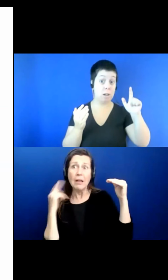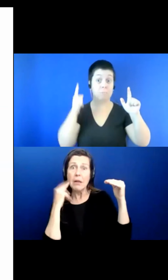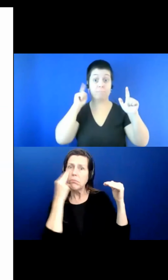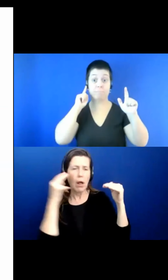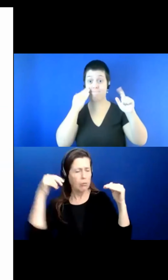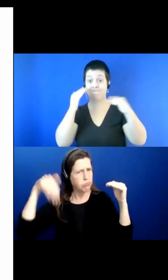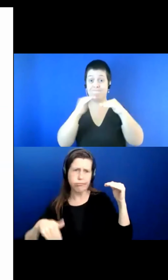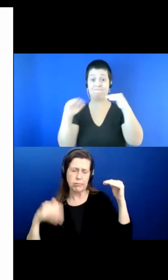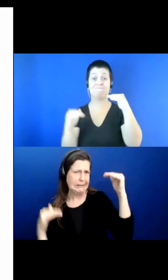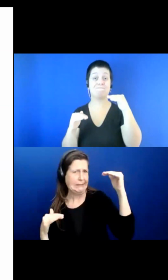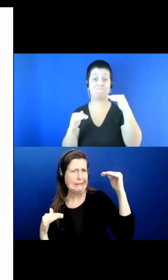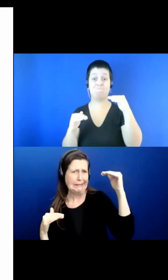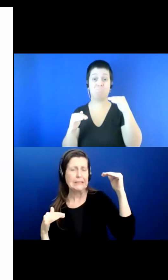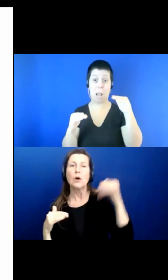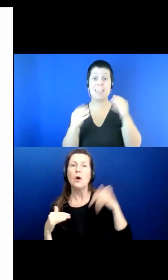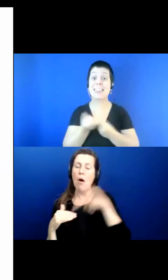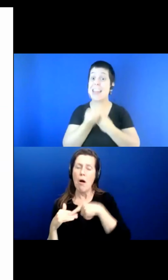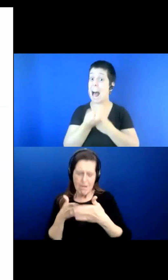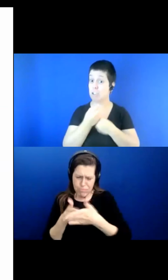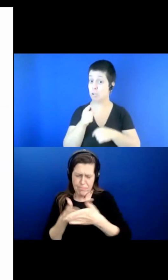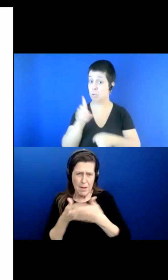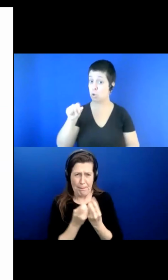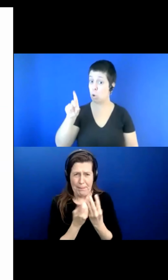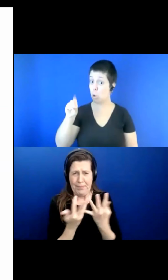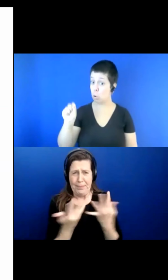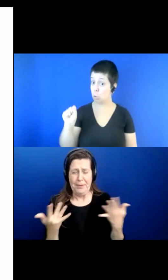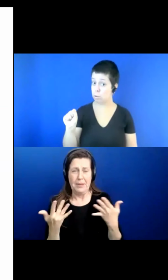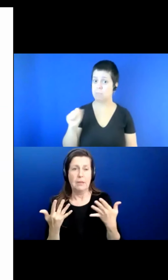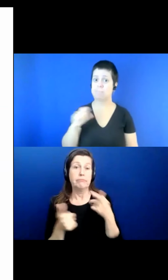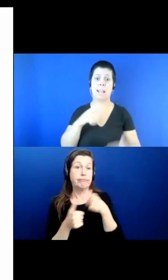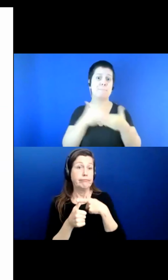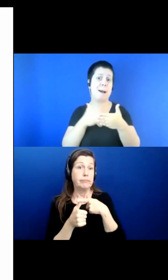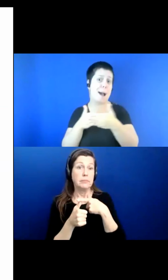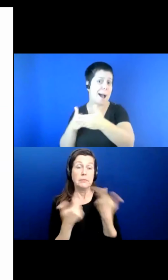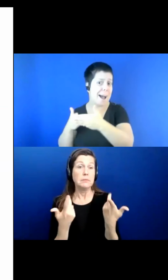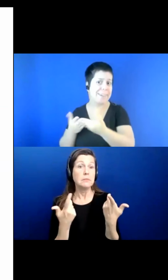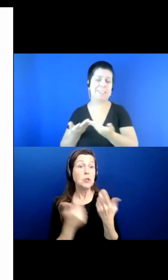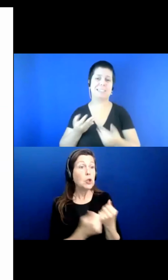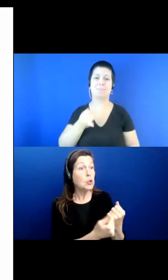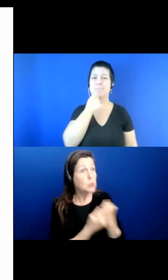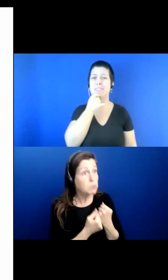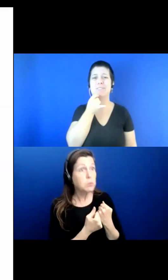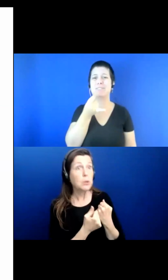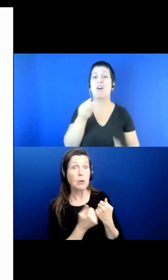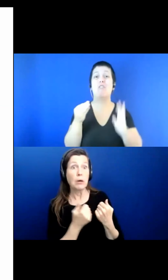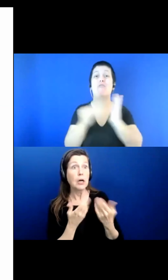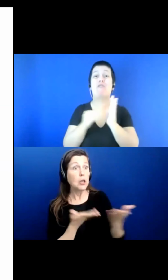They face multiple barriers, such as lack of access to support